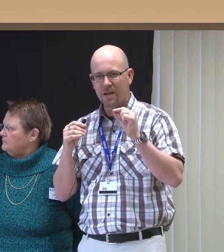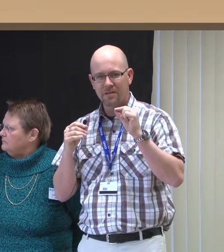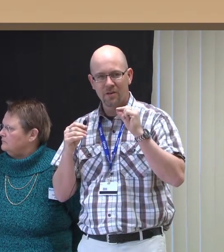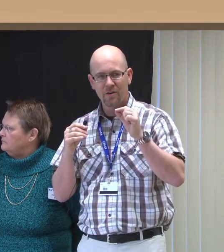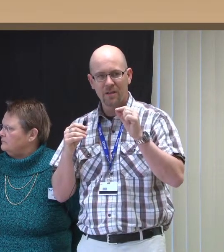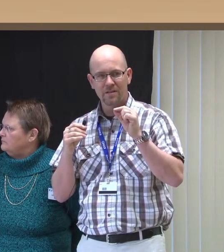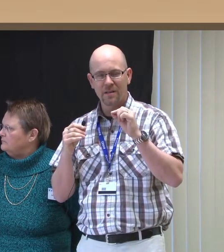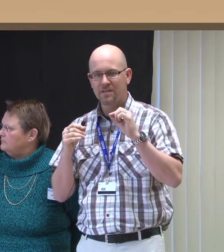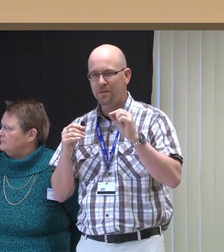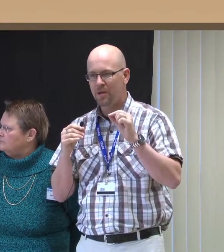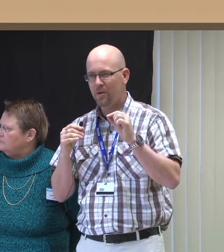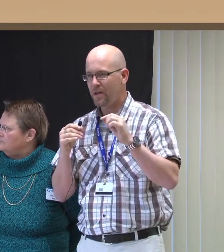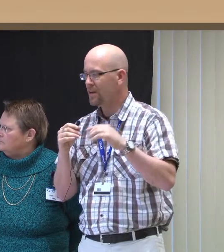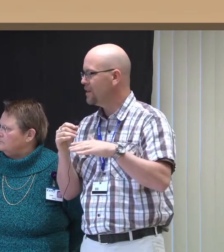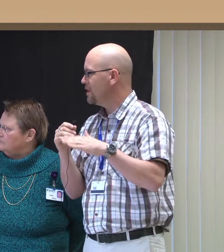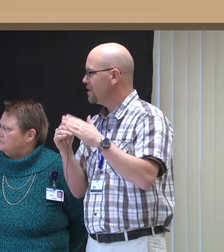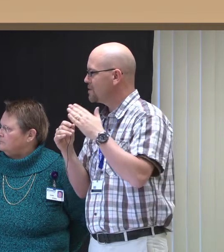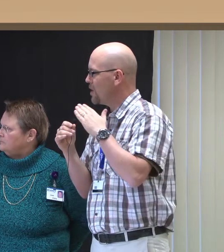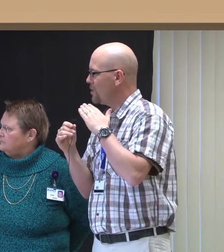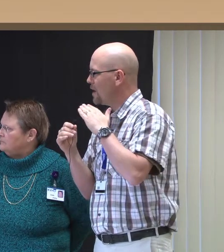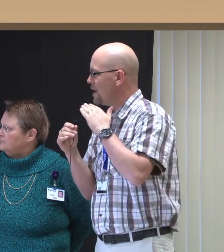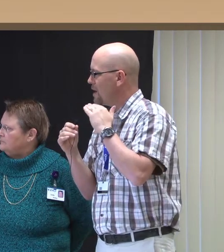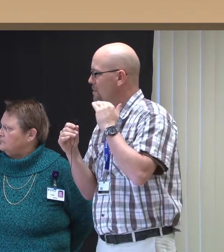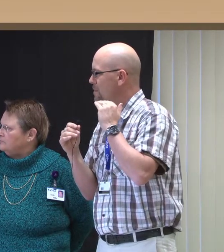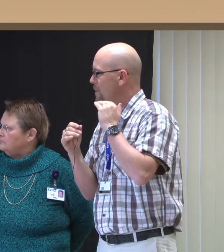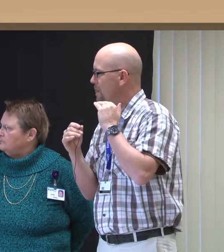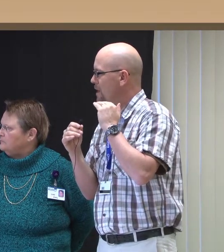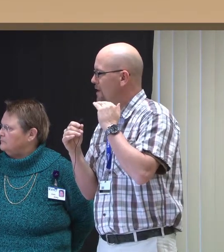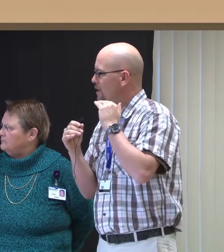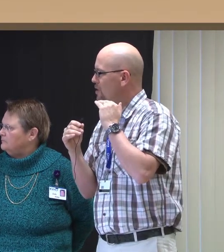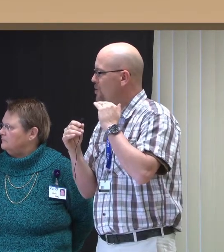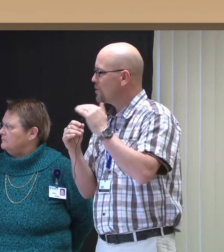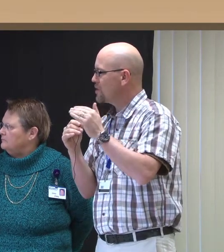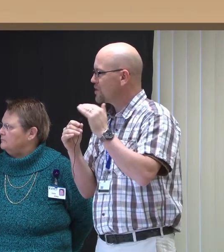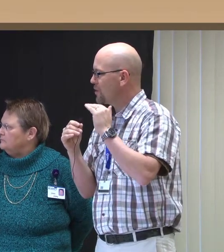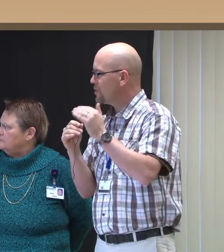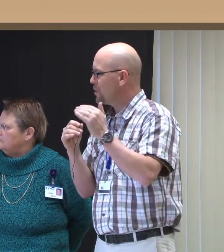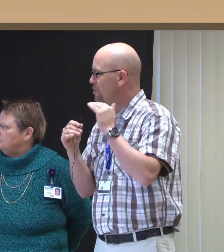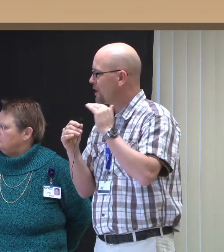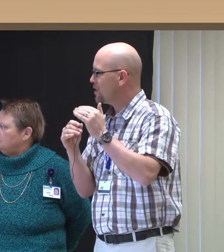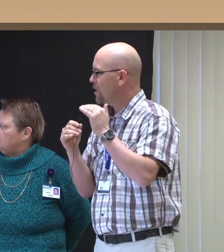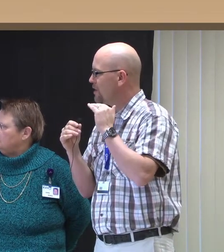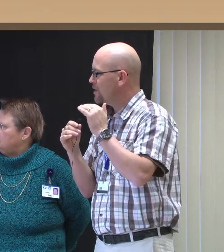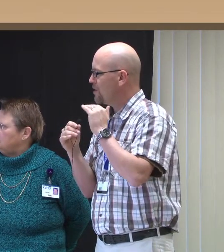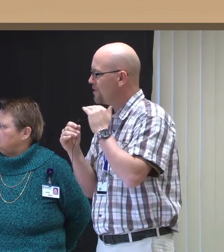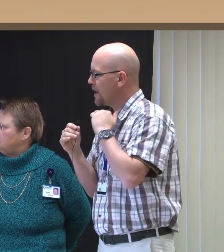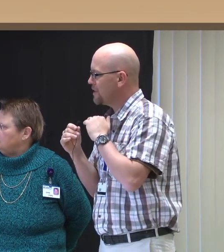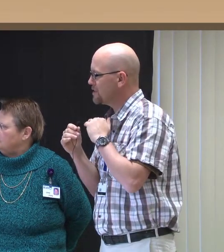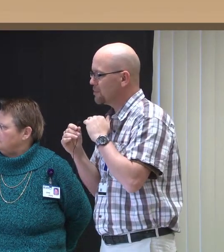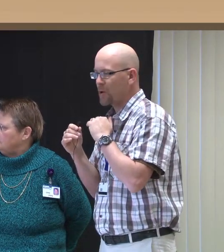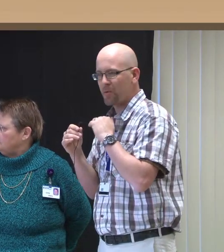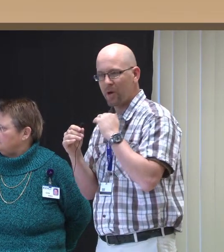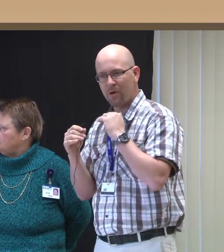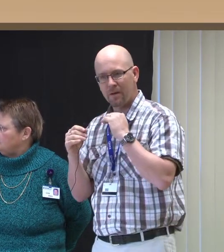sets that are listed in CPOE. So, um, you would just go through and pick the one that you find is an appropriate one.